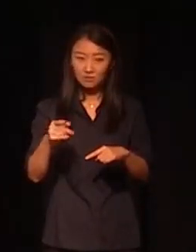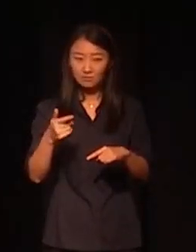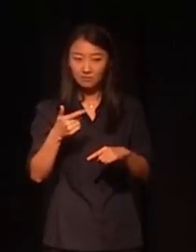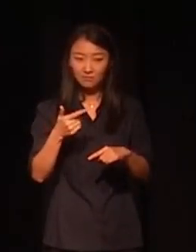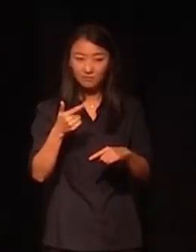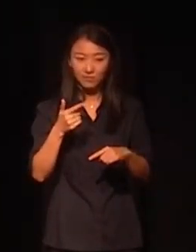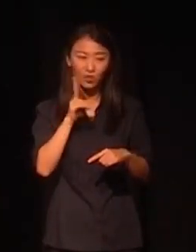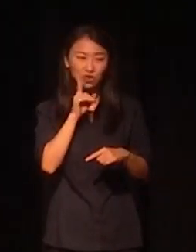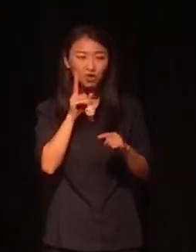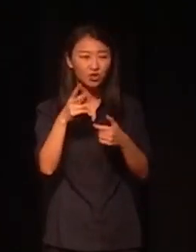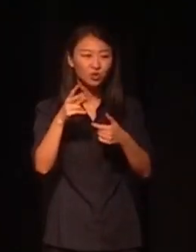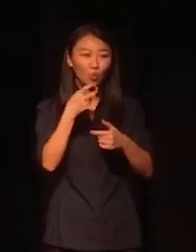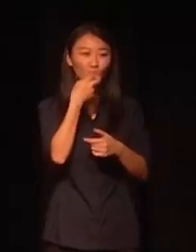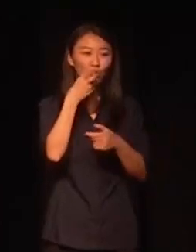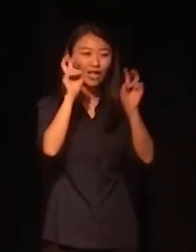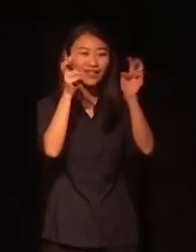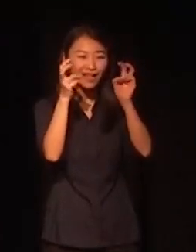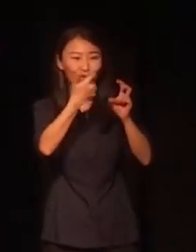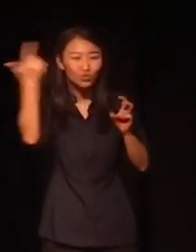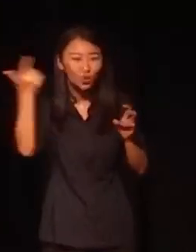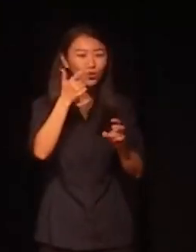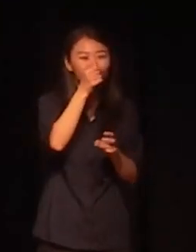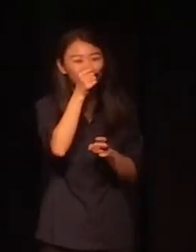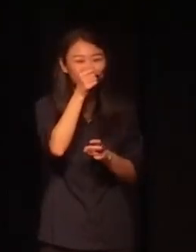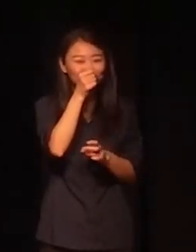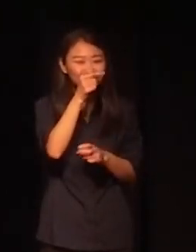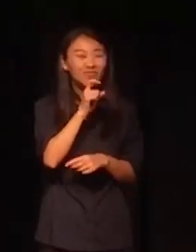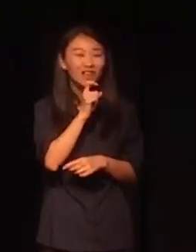a topic of wide interest. I think